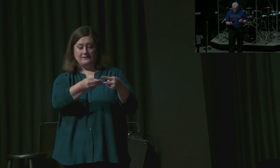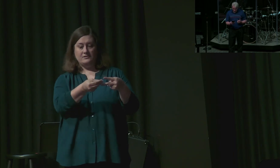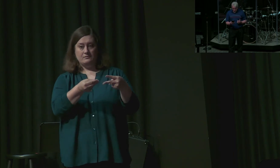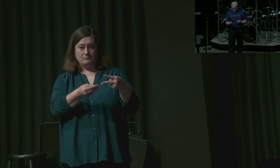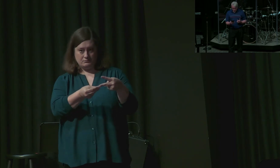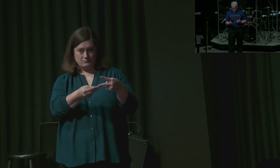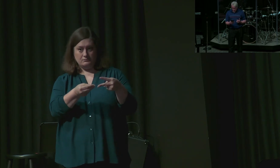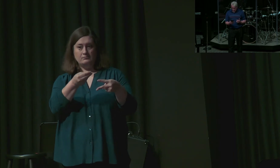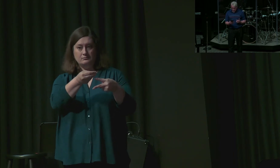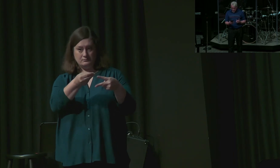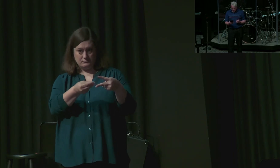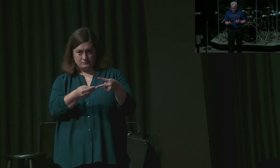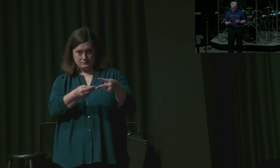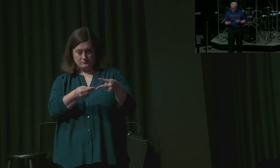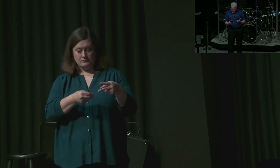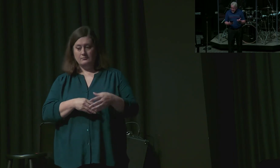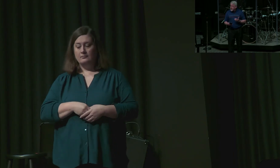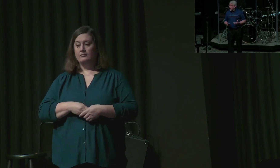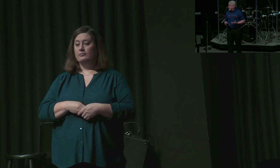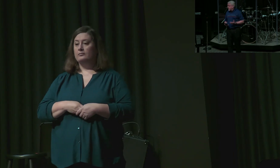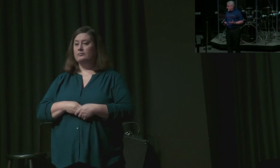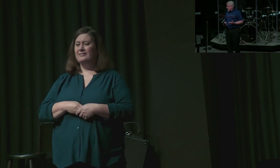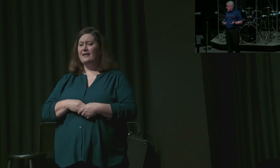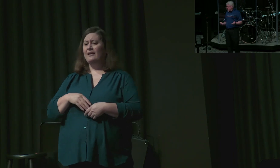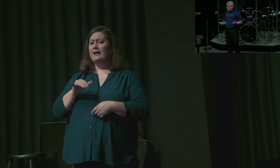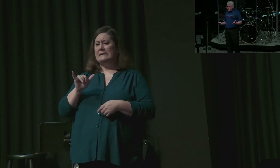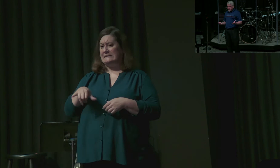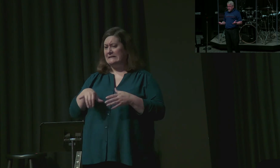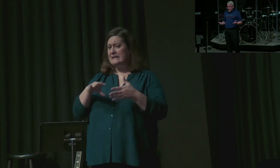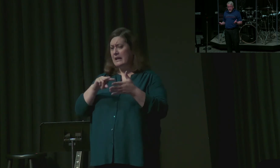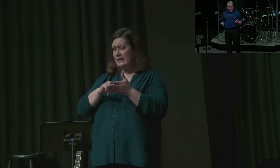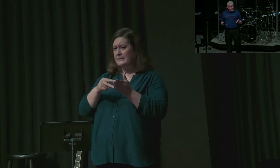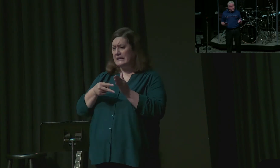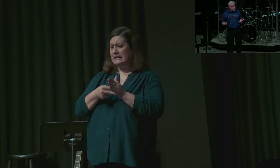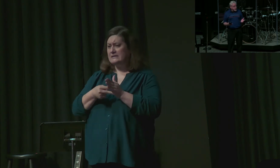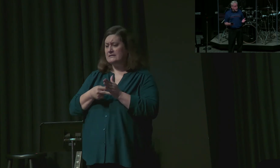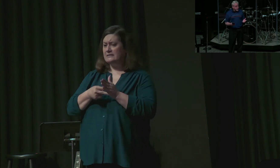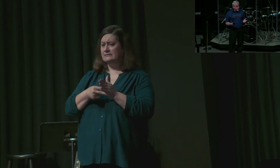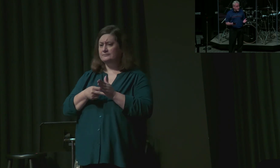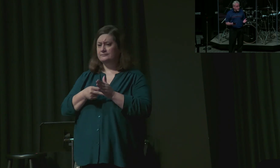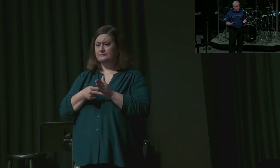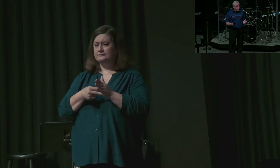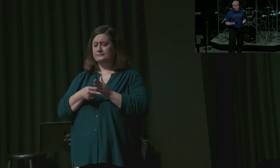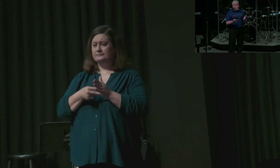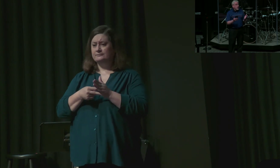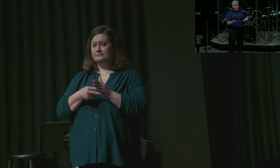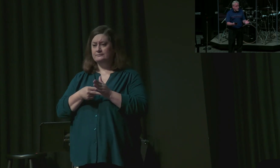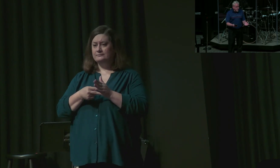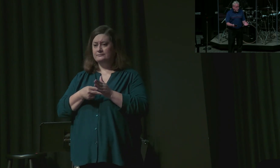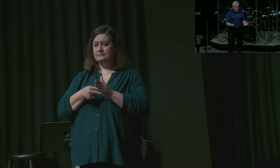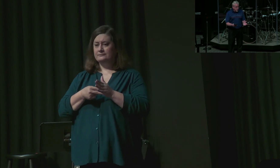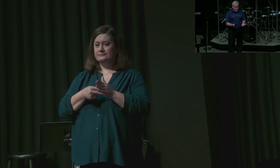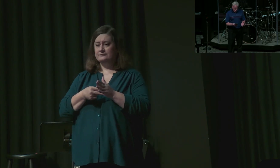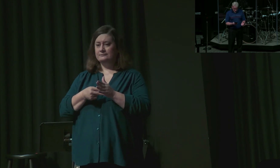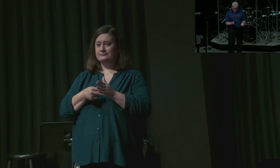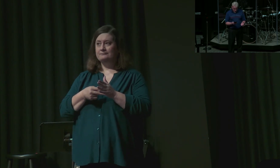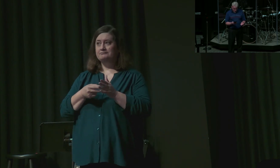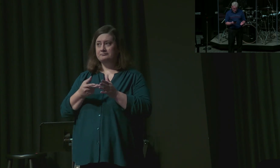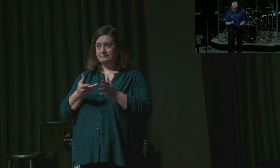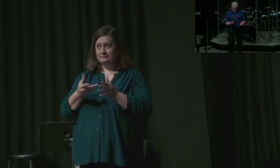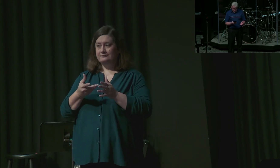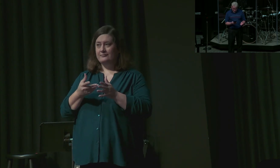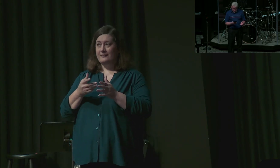all the brothers. The effect of this then is to give Joseph a double